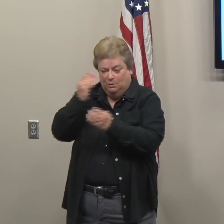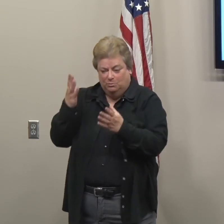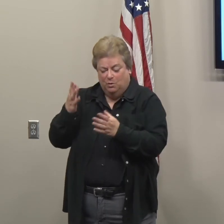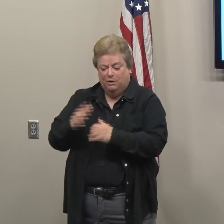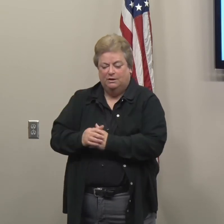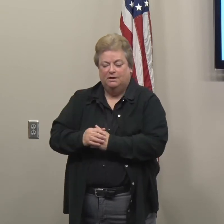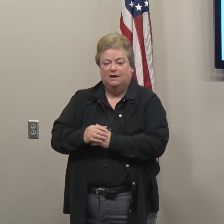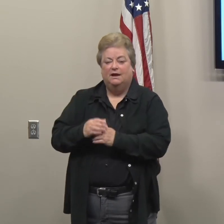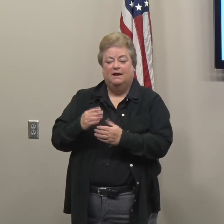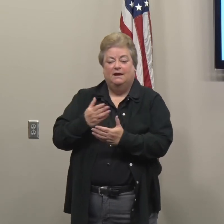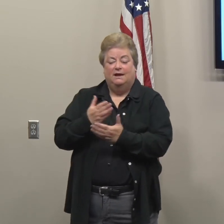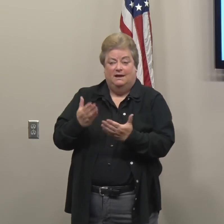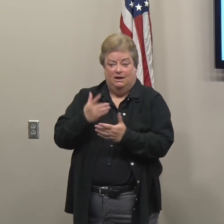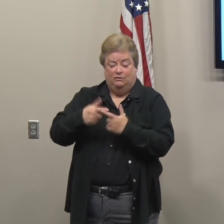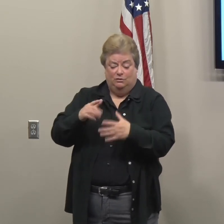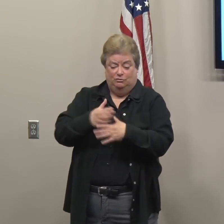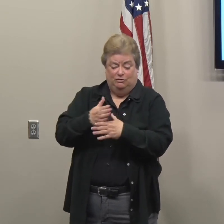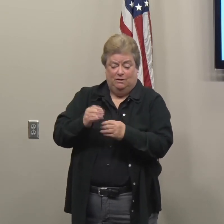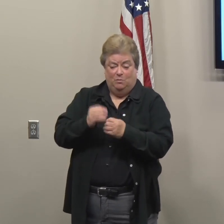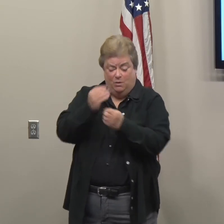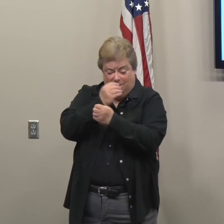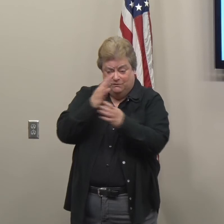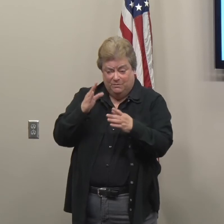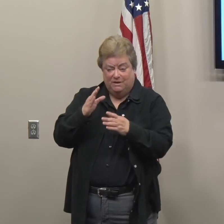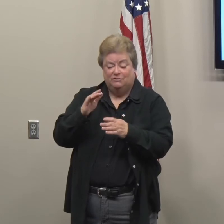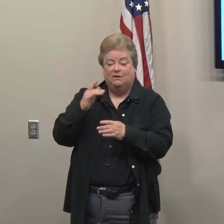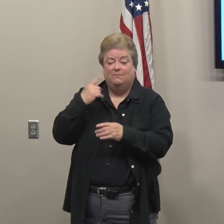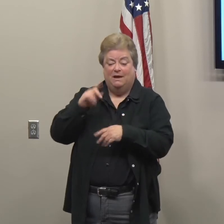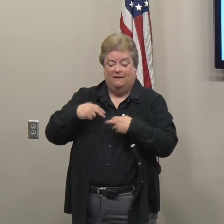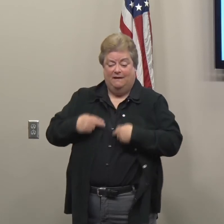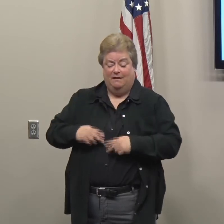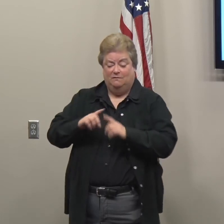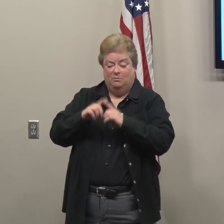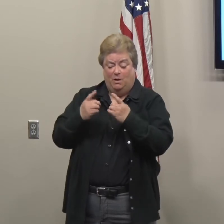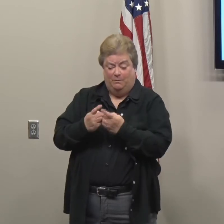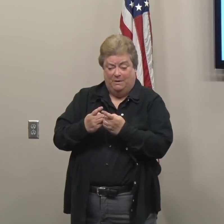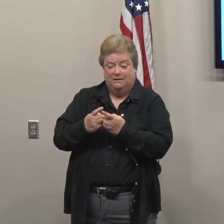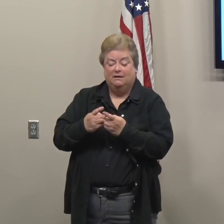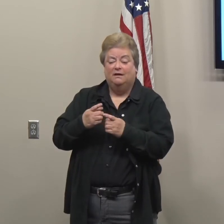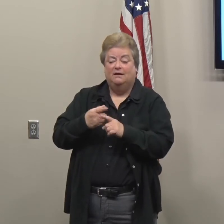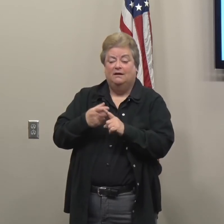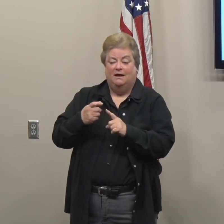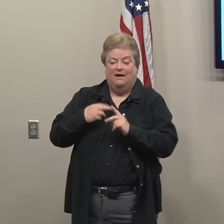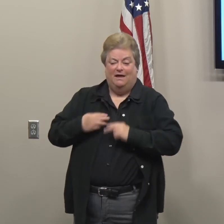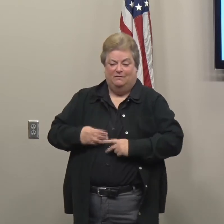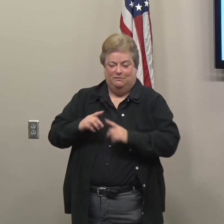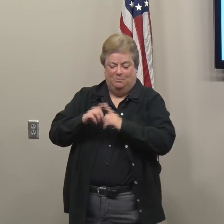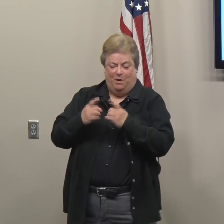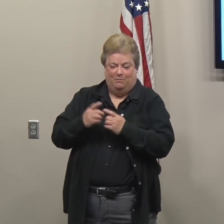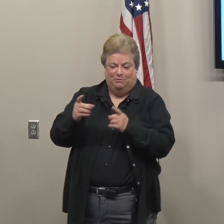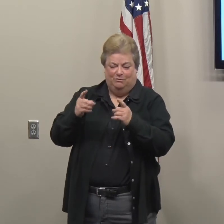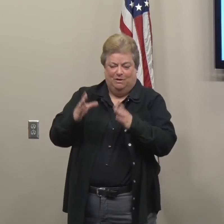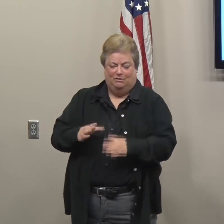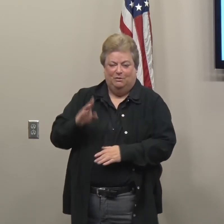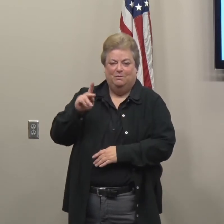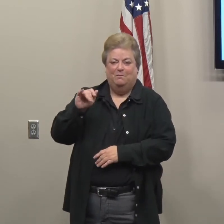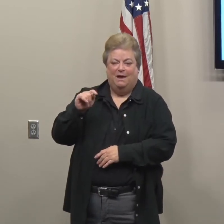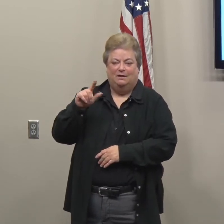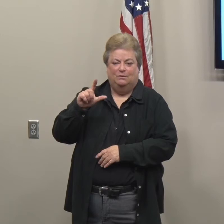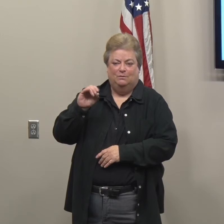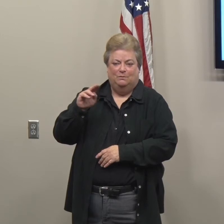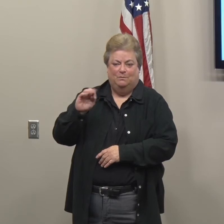Here to share more details about the Health Department's investigations of these cases is Health Department Director Pat Lopez.